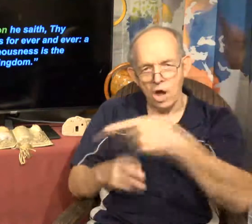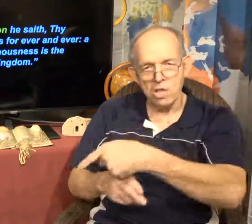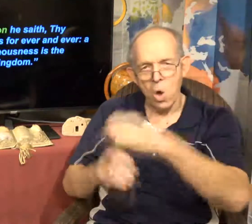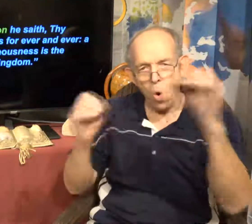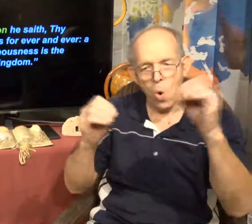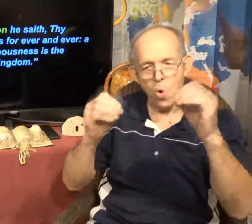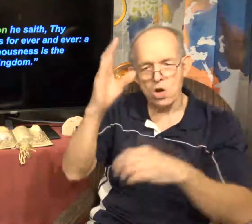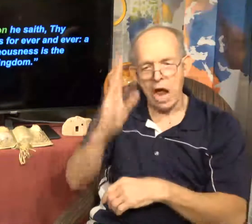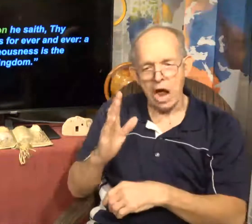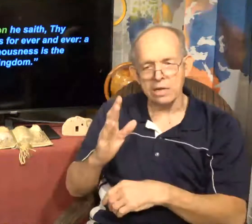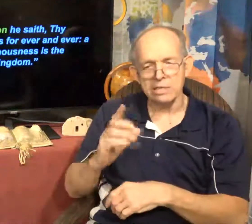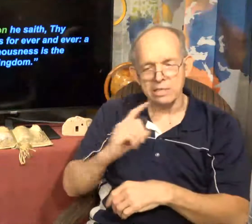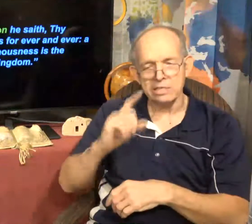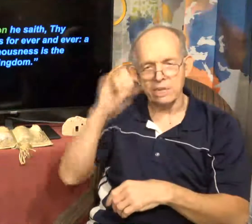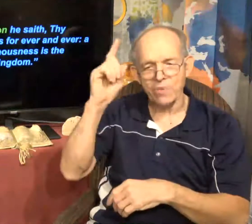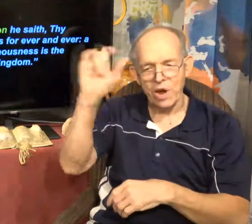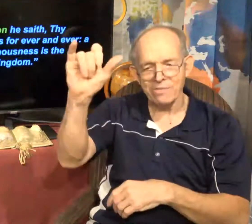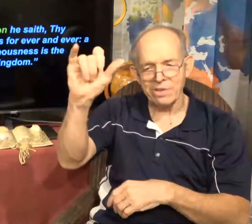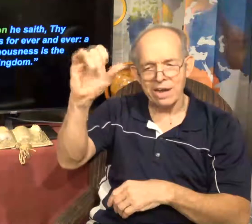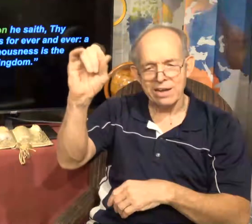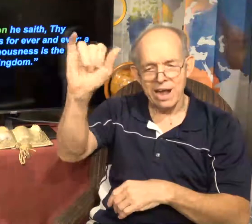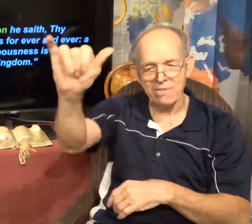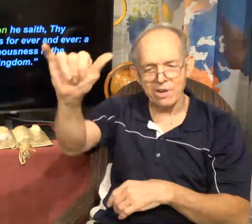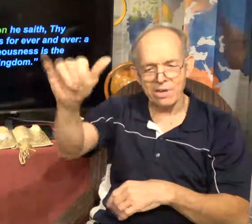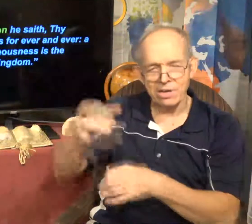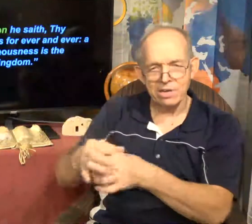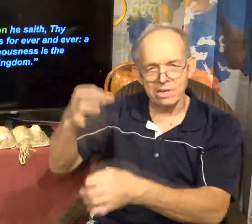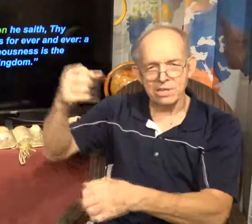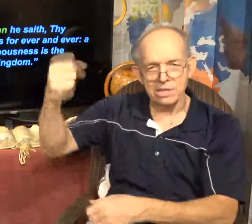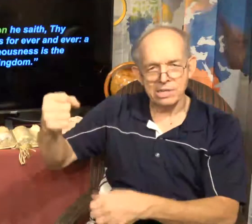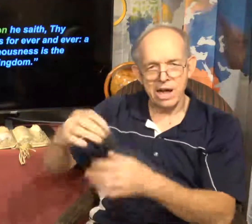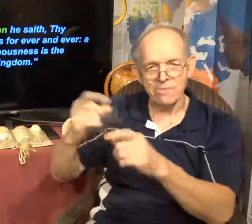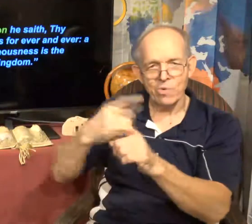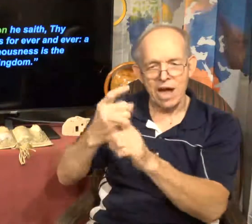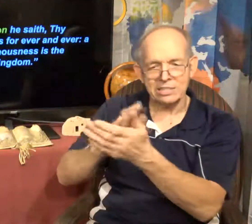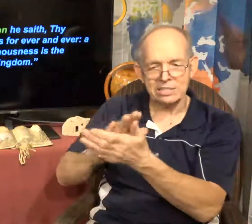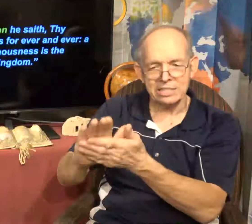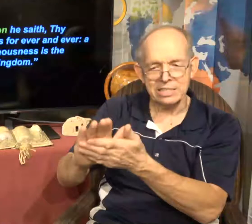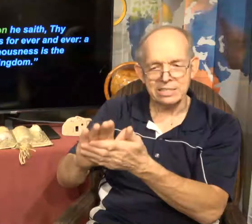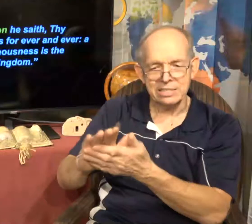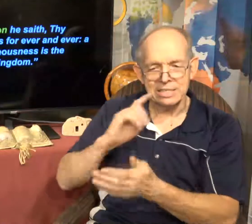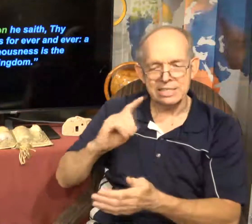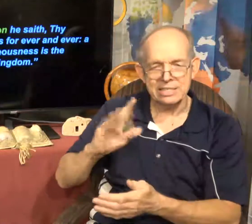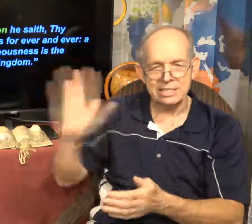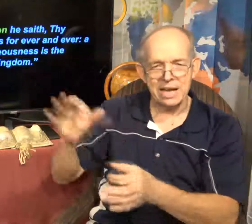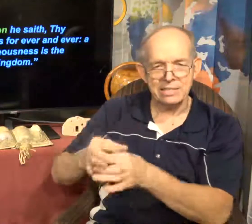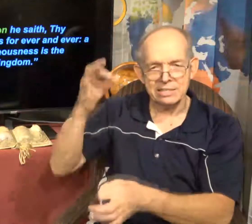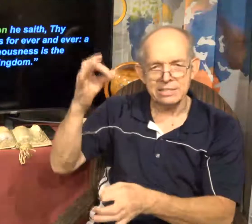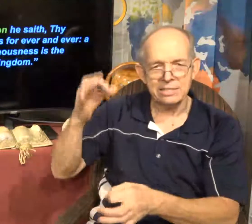good old God is forever and ever. Of righteousness is that